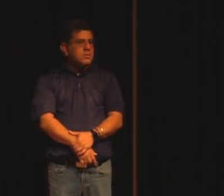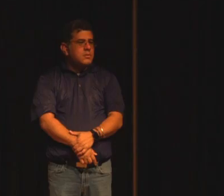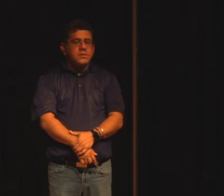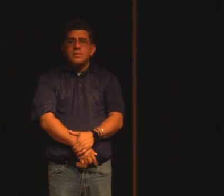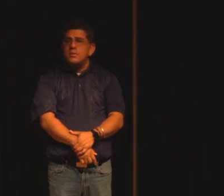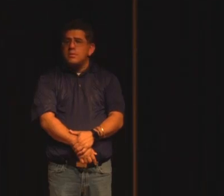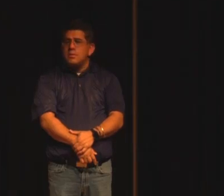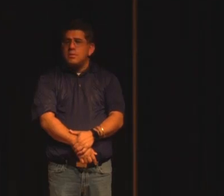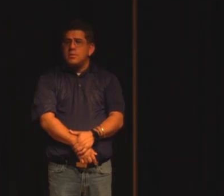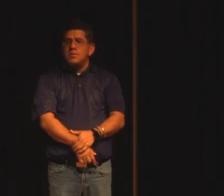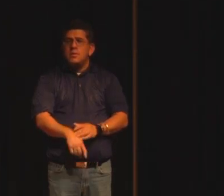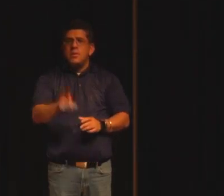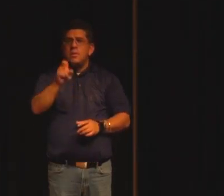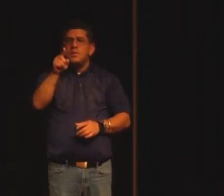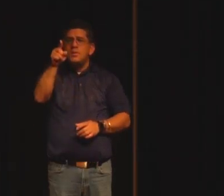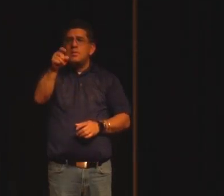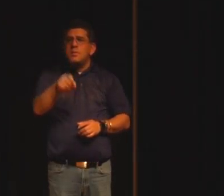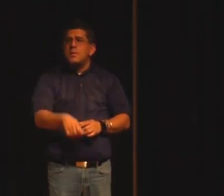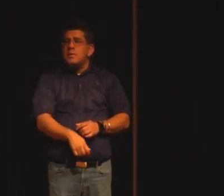I see a question at the back there.